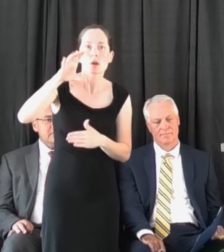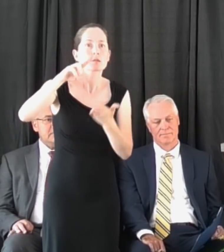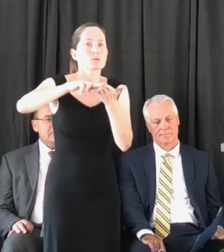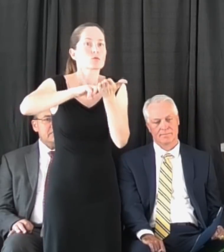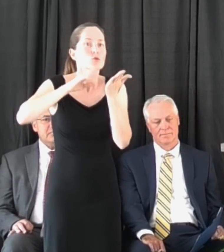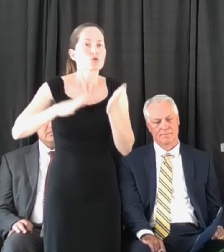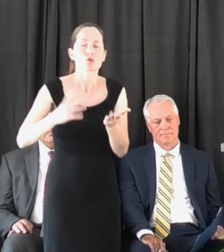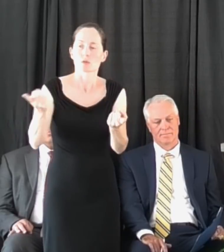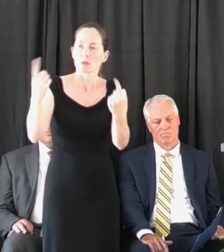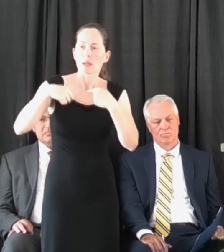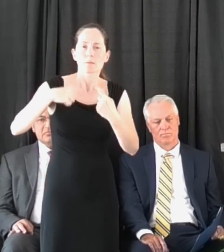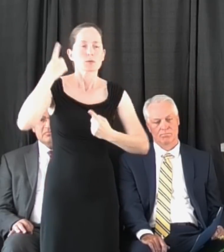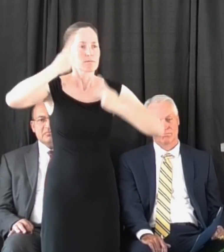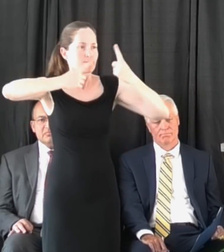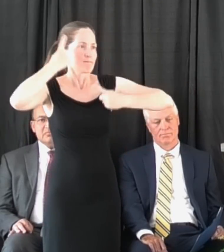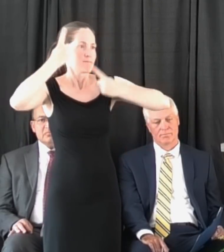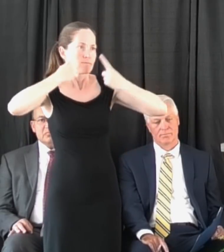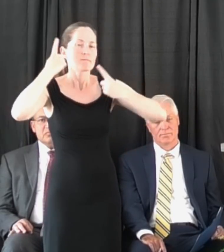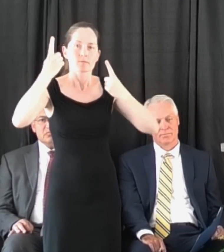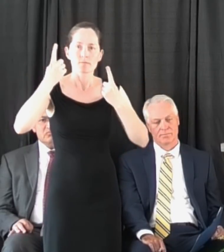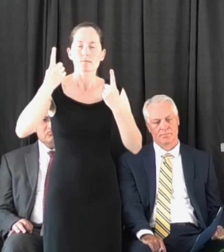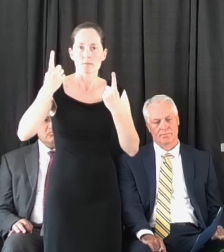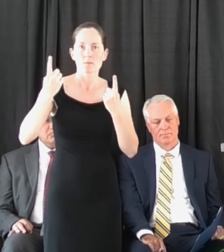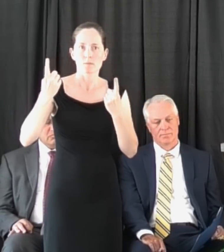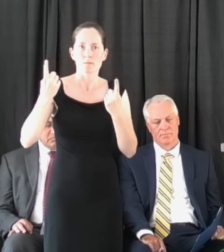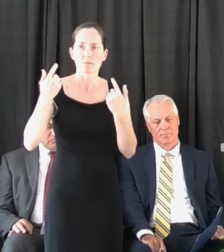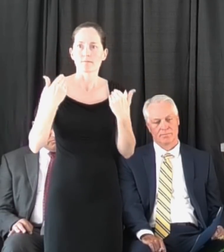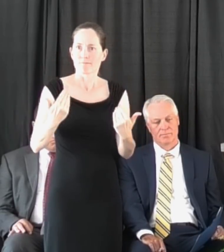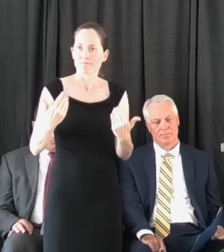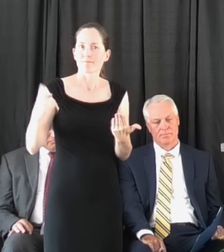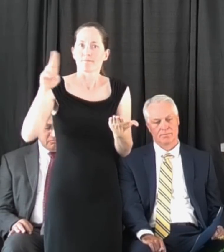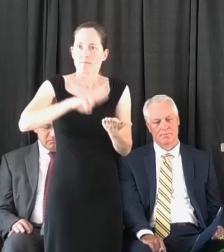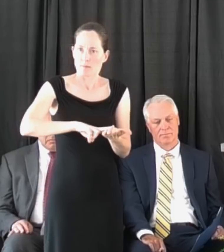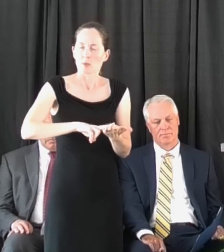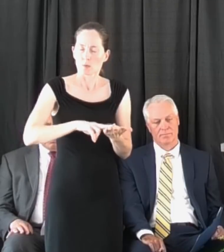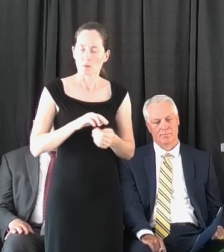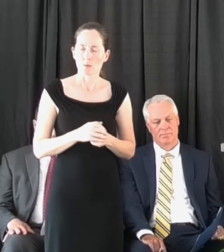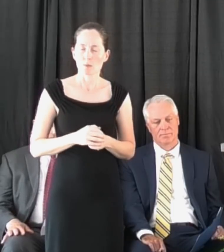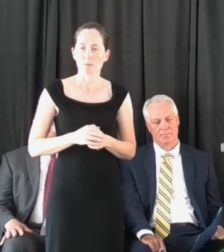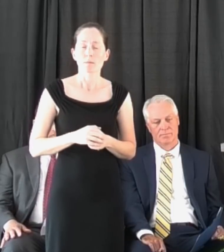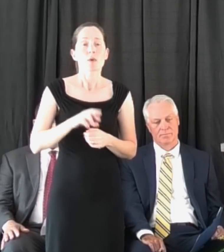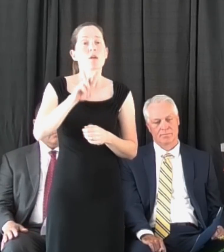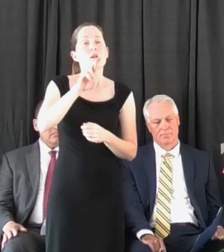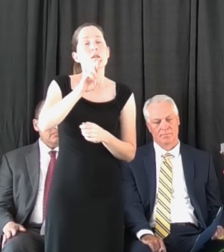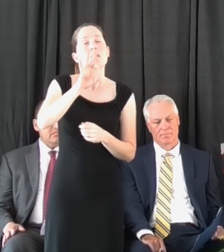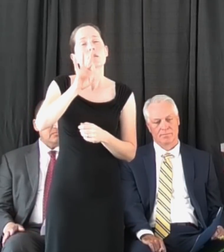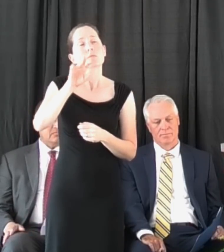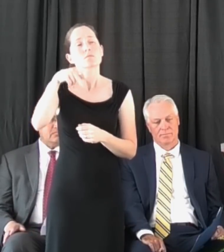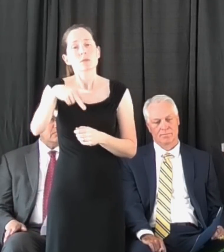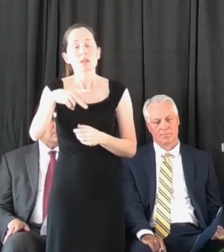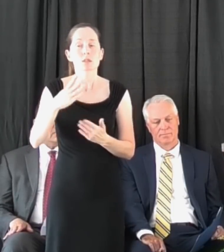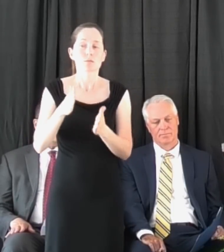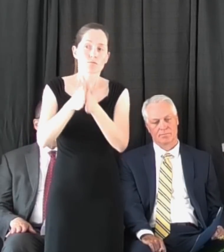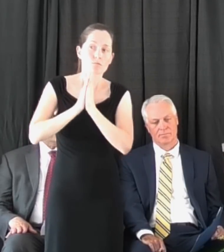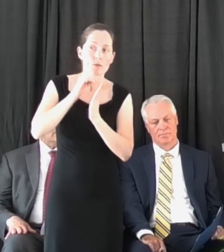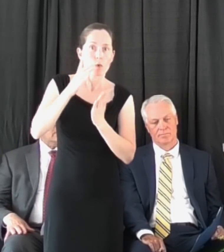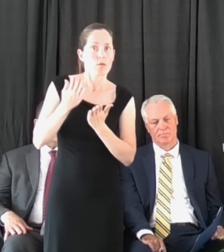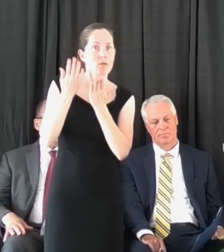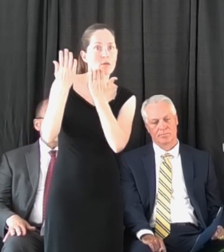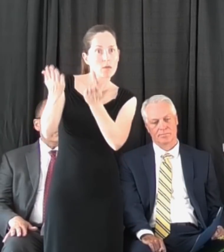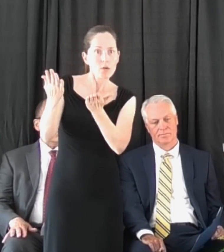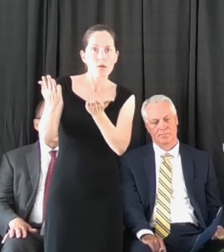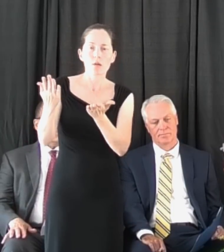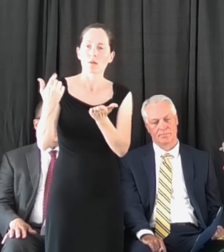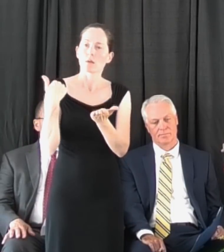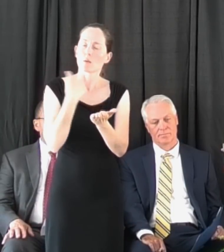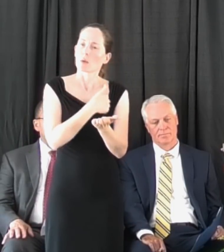contractors, architects, engineers attended. RFPs, requests for proposals, were sent. Binders filled with thousands